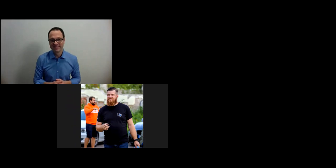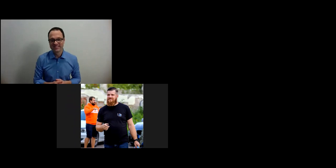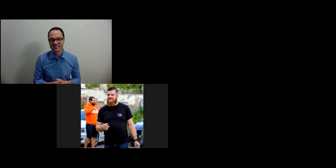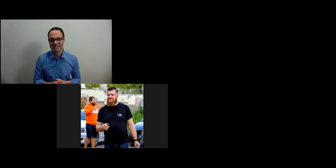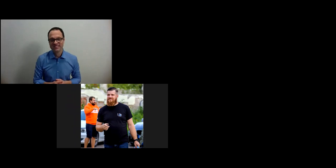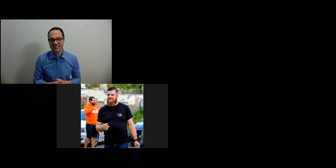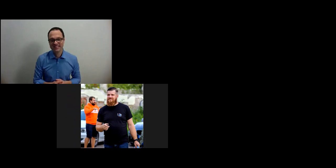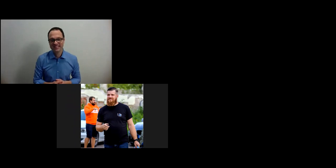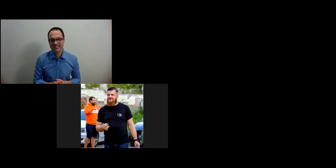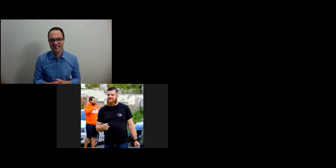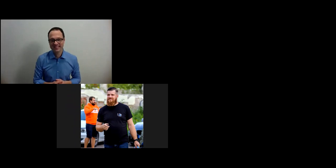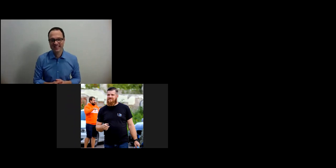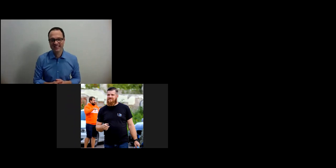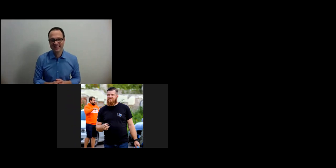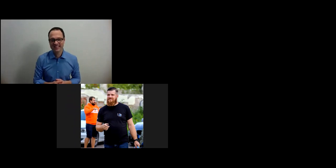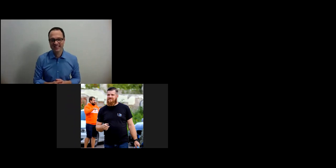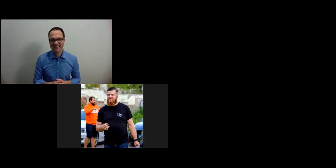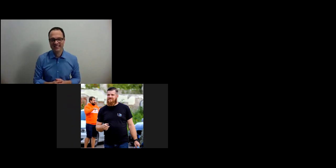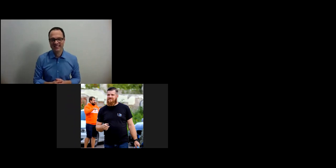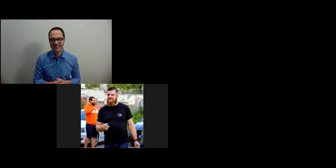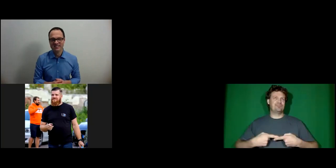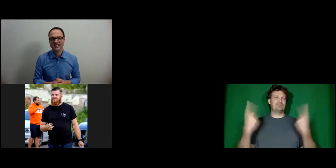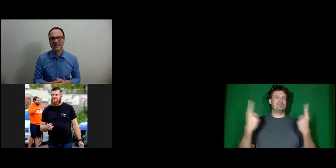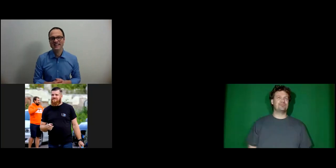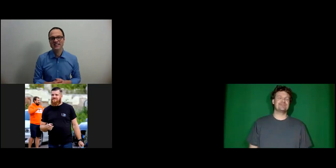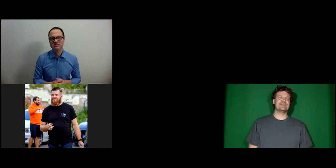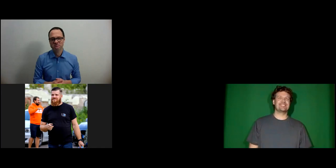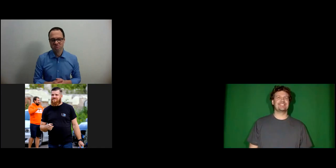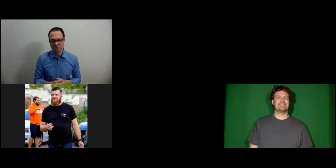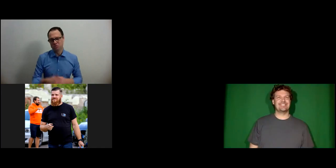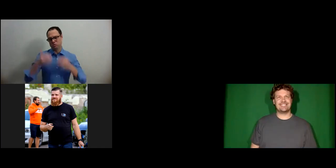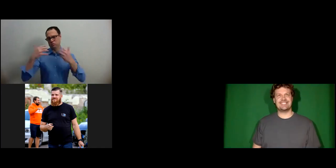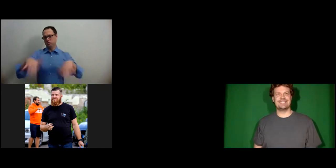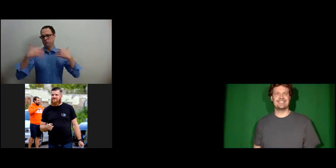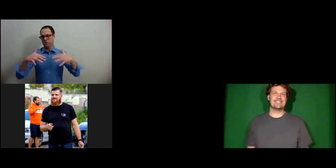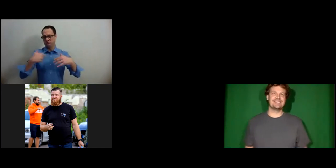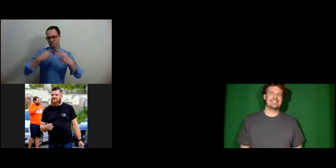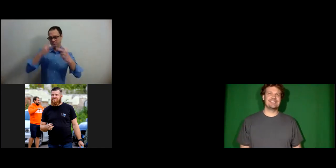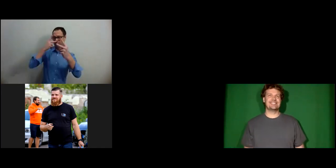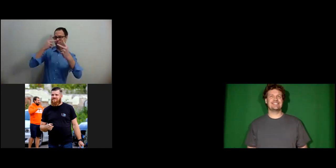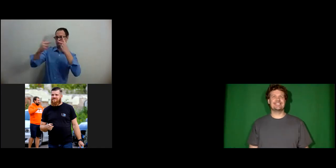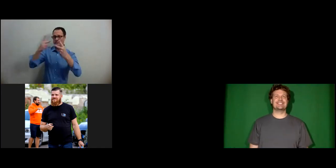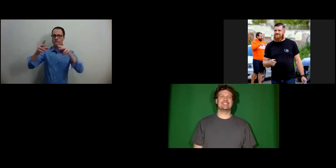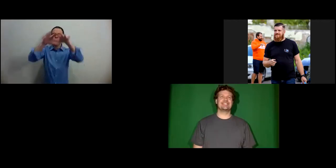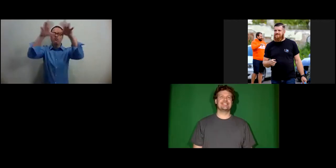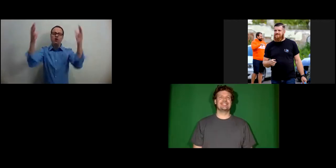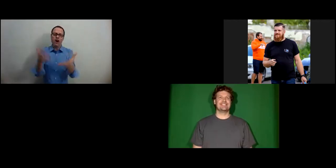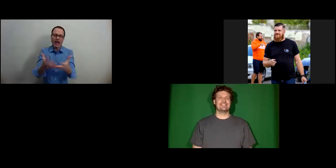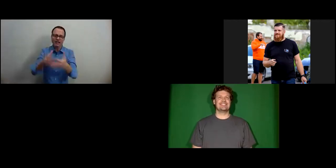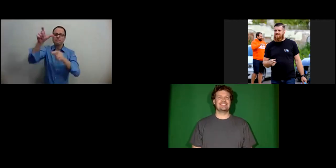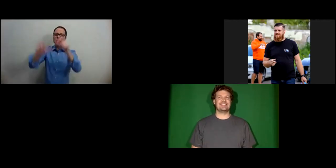Very happy to be here to tell my life story. Hvala, Dami. Zelo sem vesel, da lahko povem svojo življenjsko